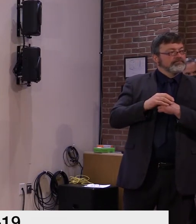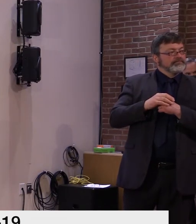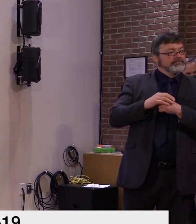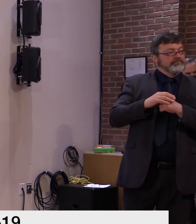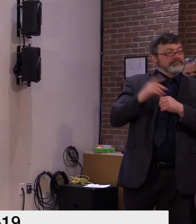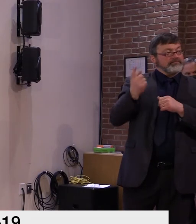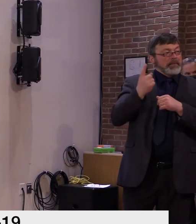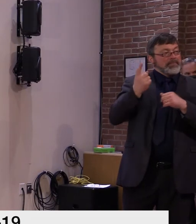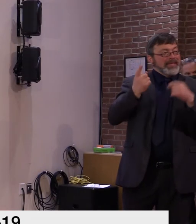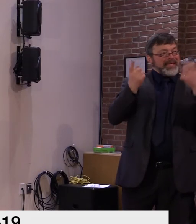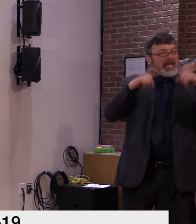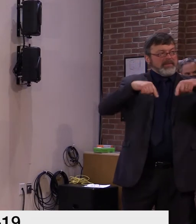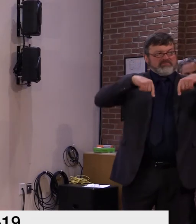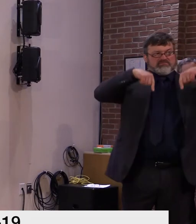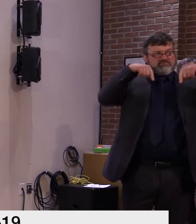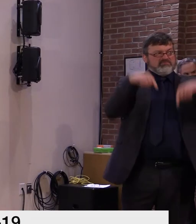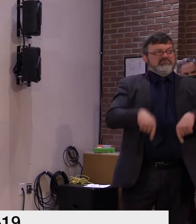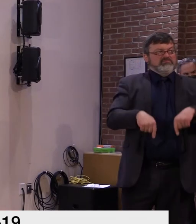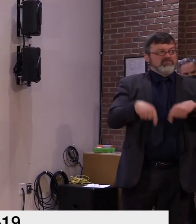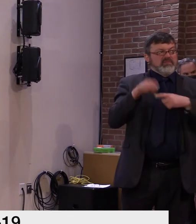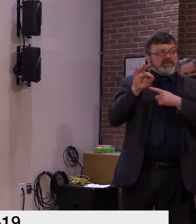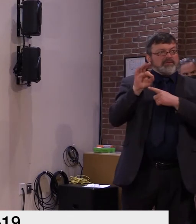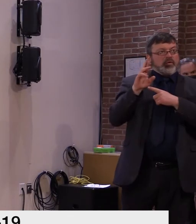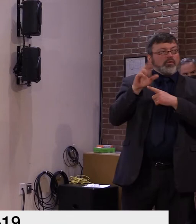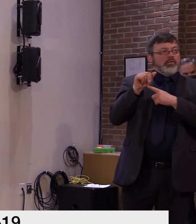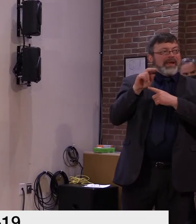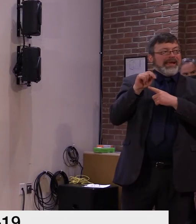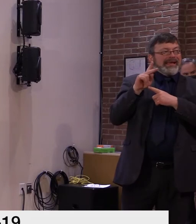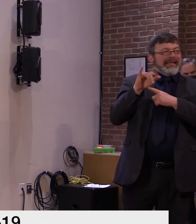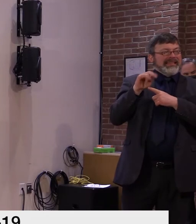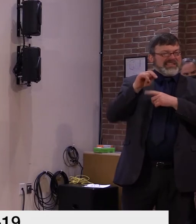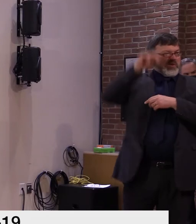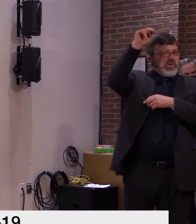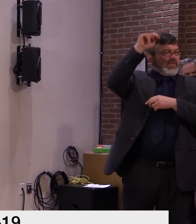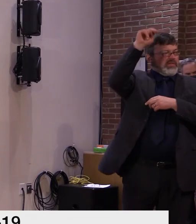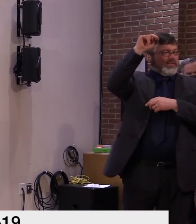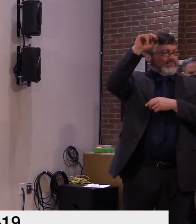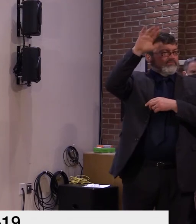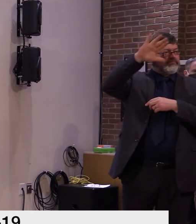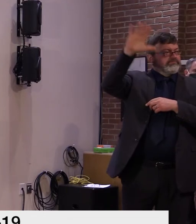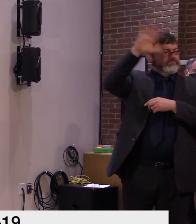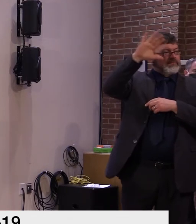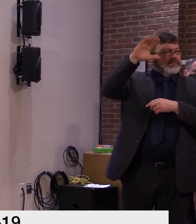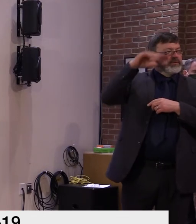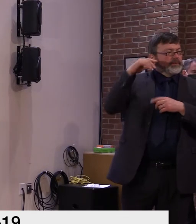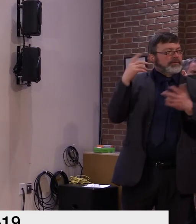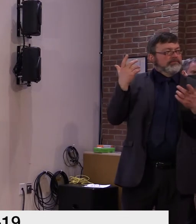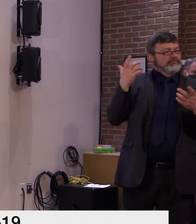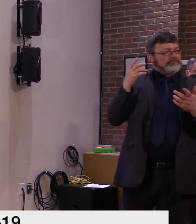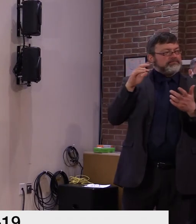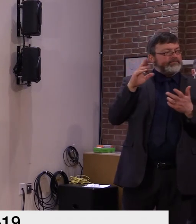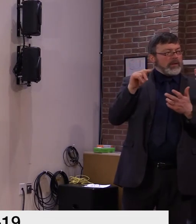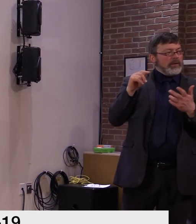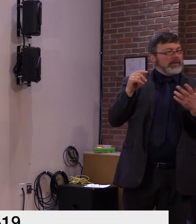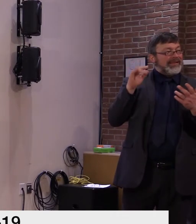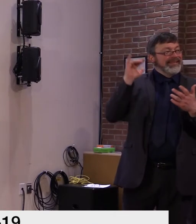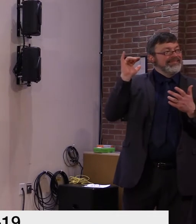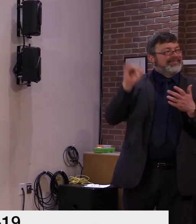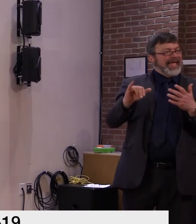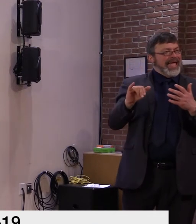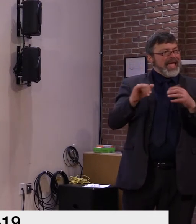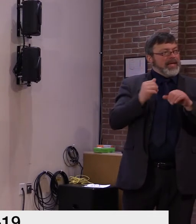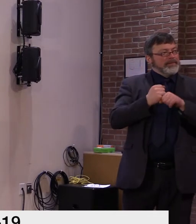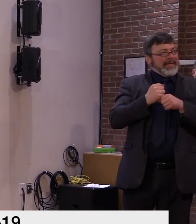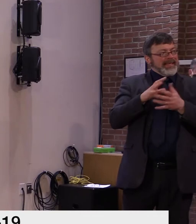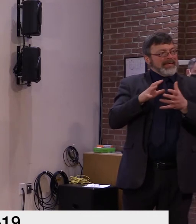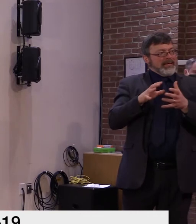much worse by a nurse and her family who disregarded health department guidelines even after at least some of them knew that